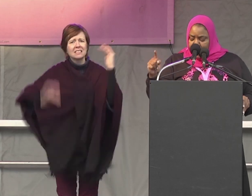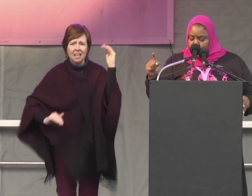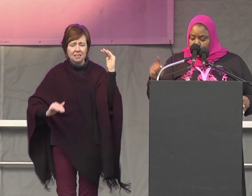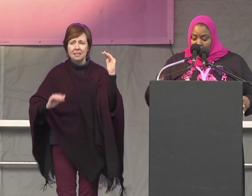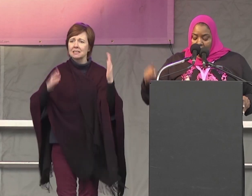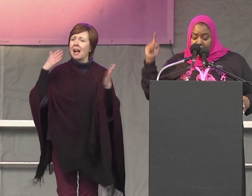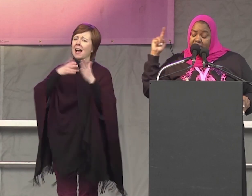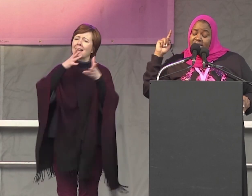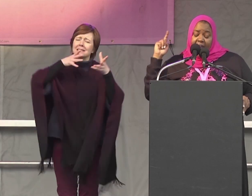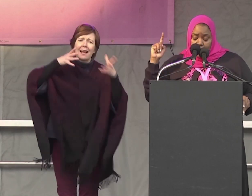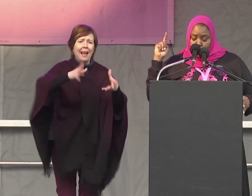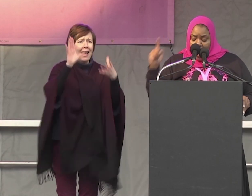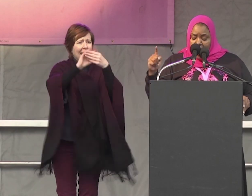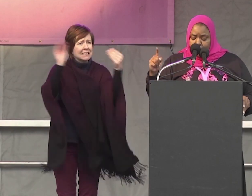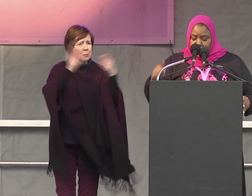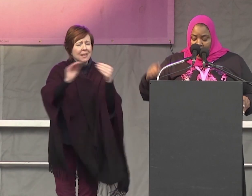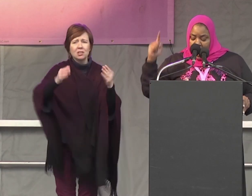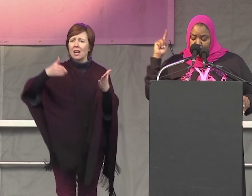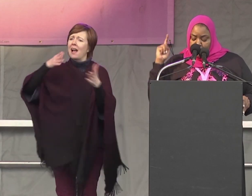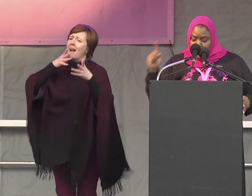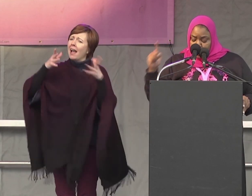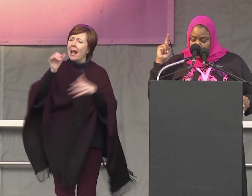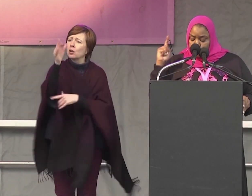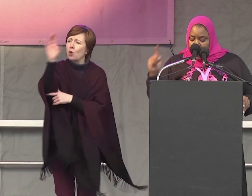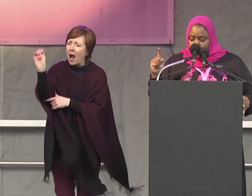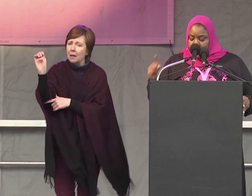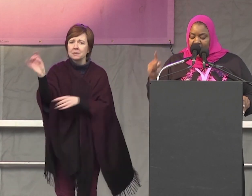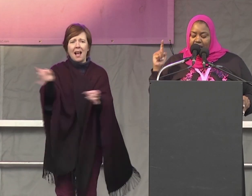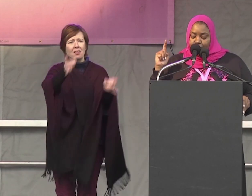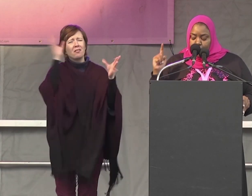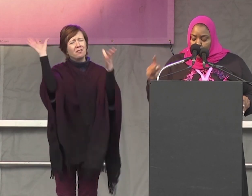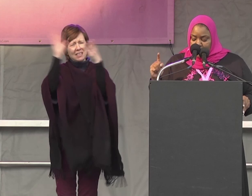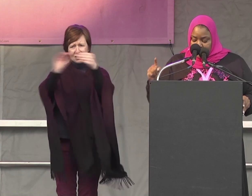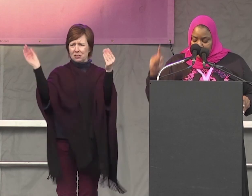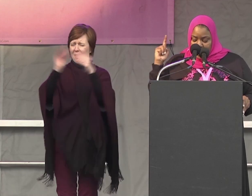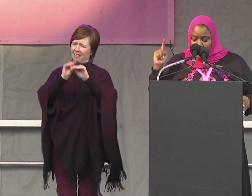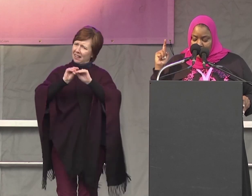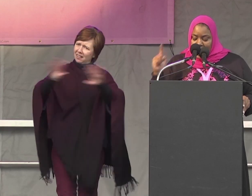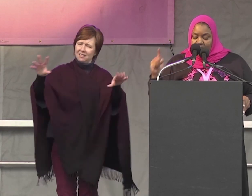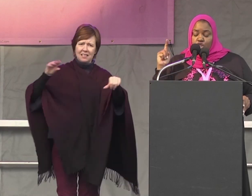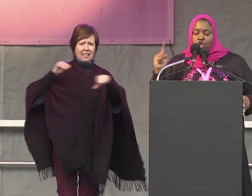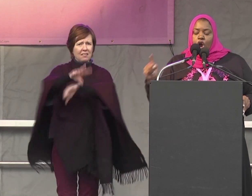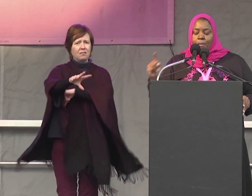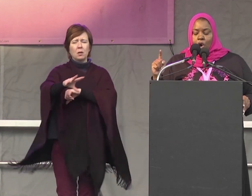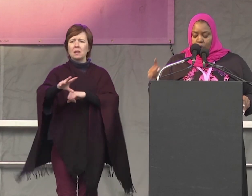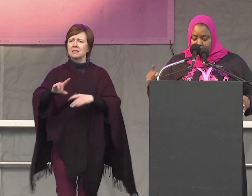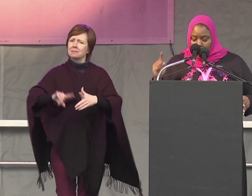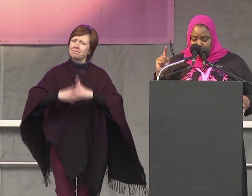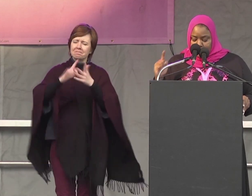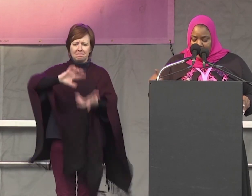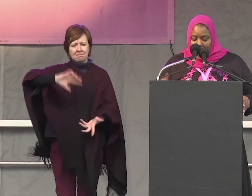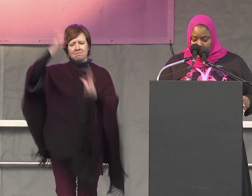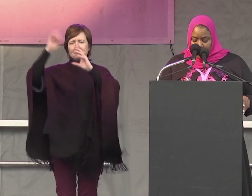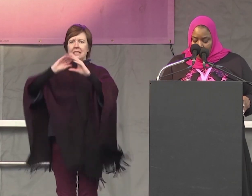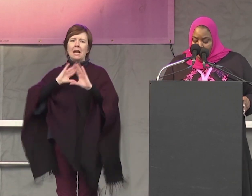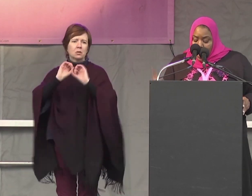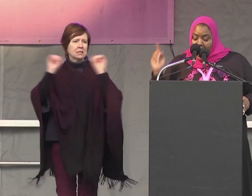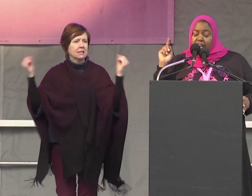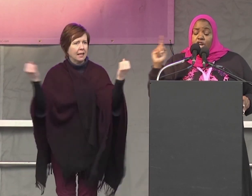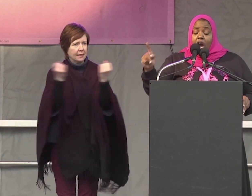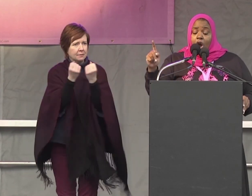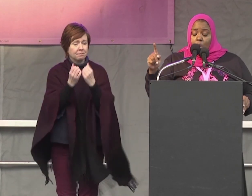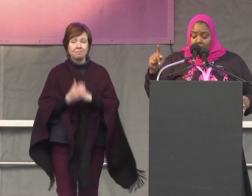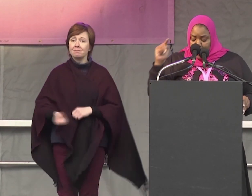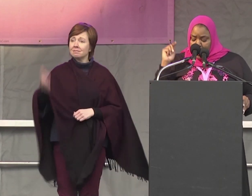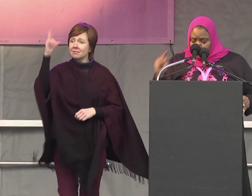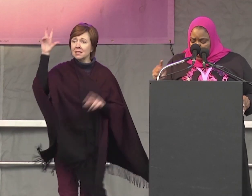hate speech, against hate crimes, and the vicious rhetoric that influences and ignites turmoil in our society.